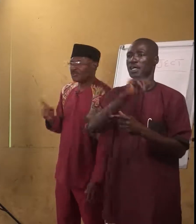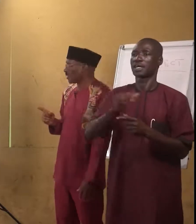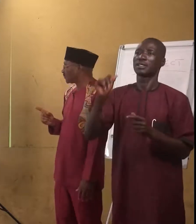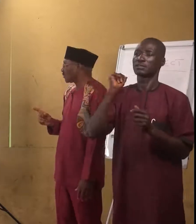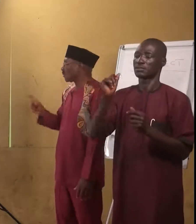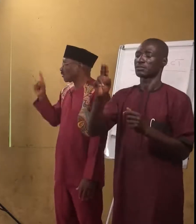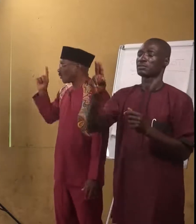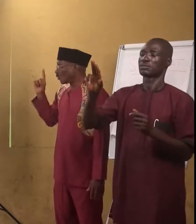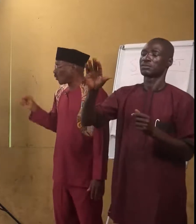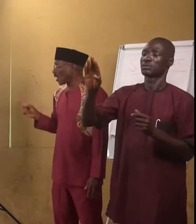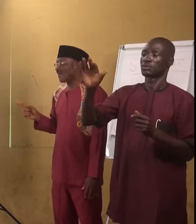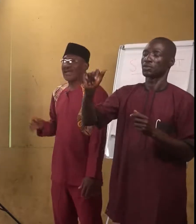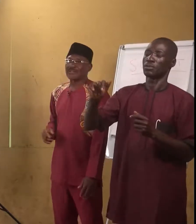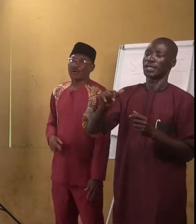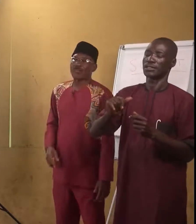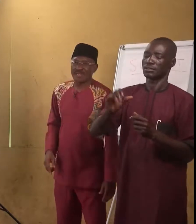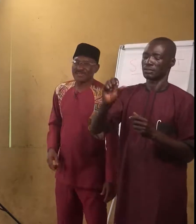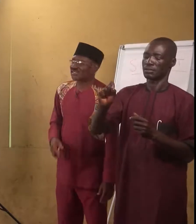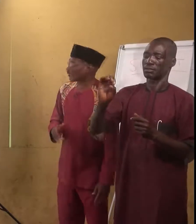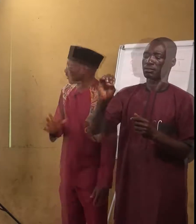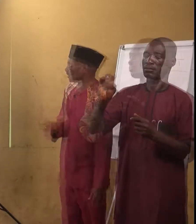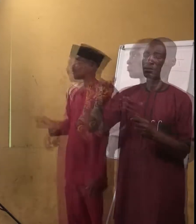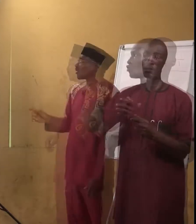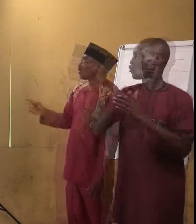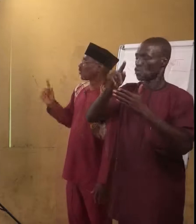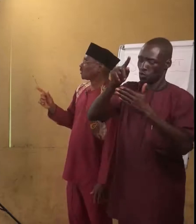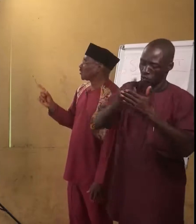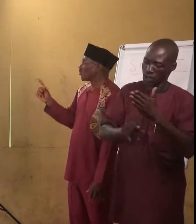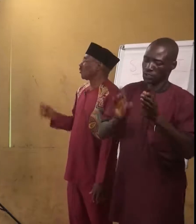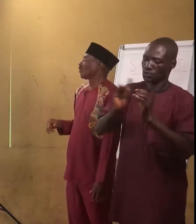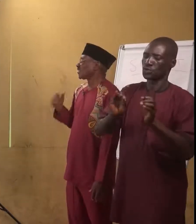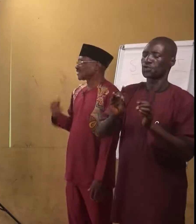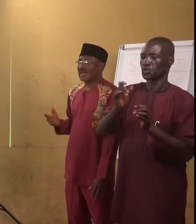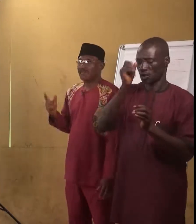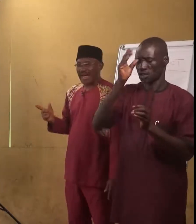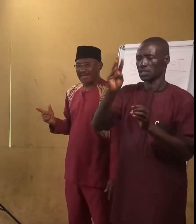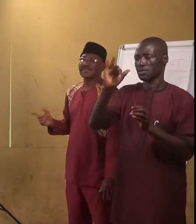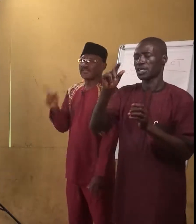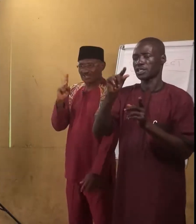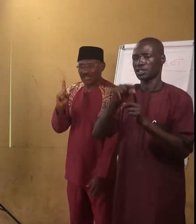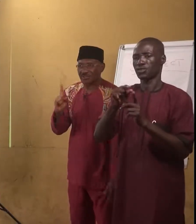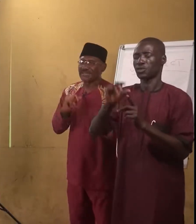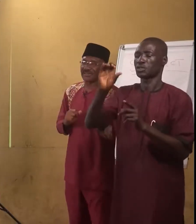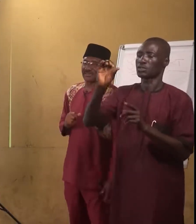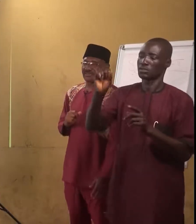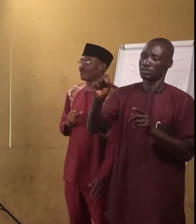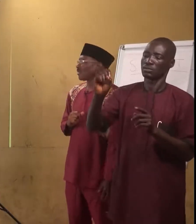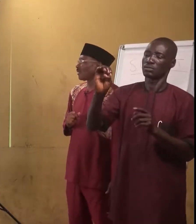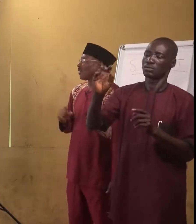Differentiate between rural and urban settlements. What do you understand by